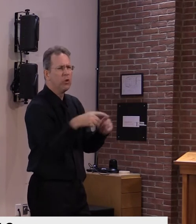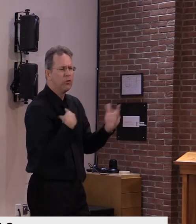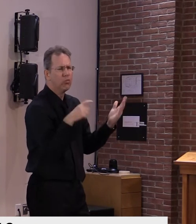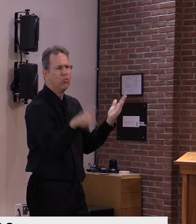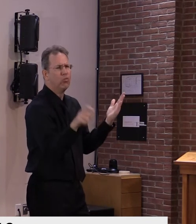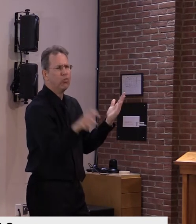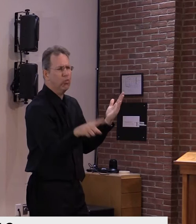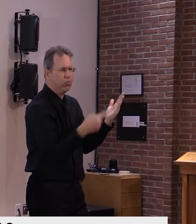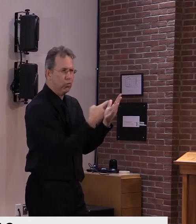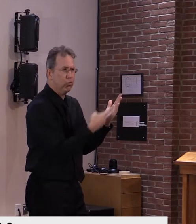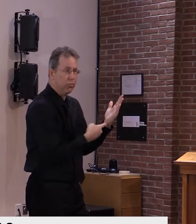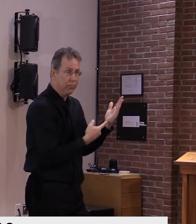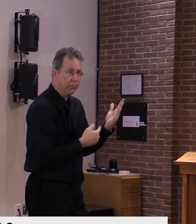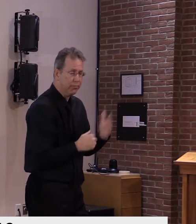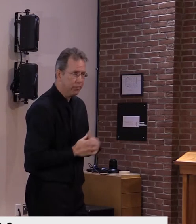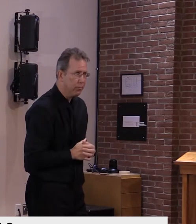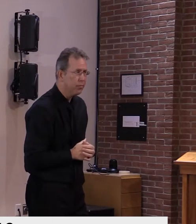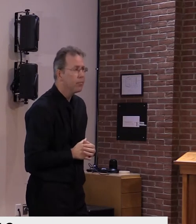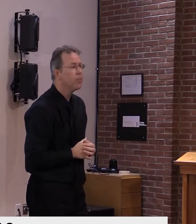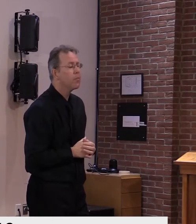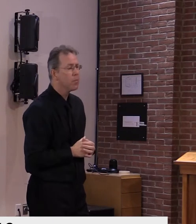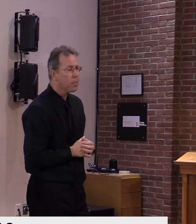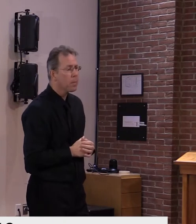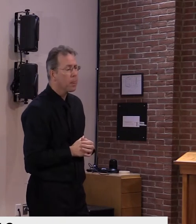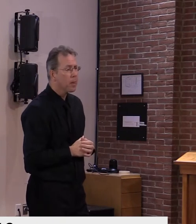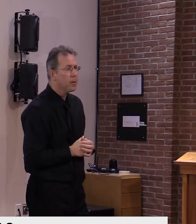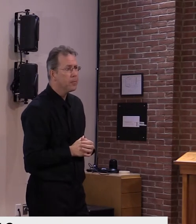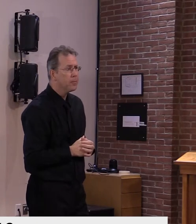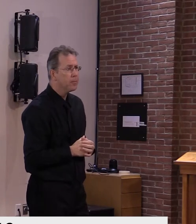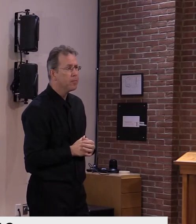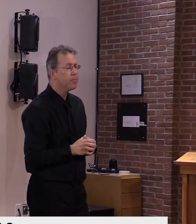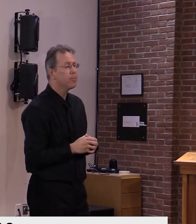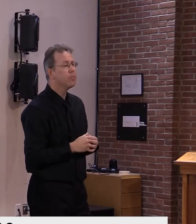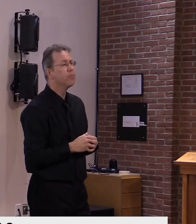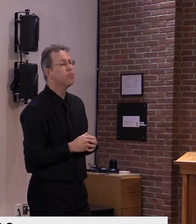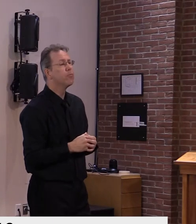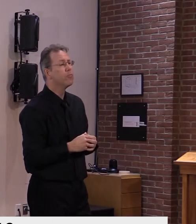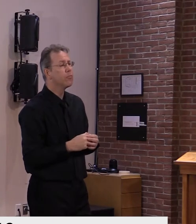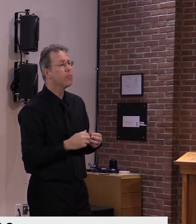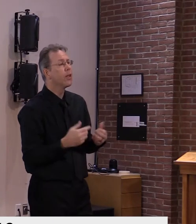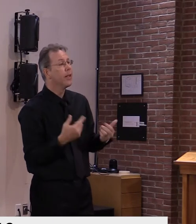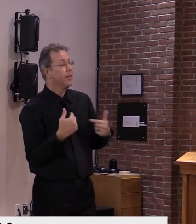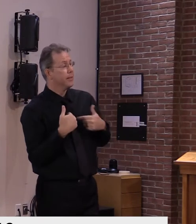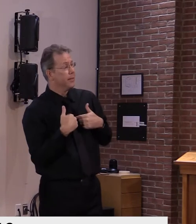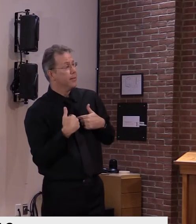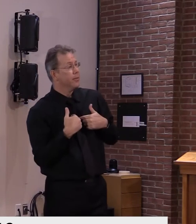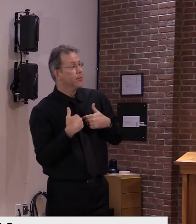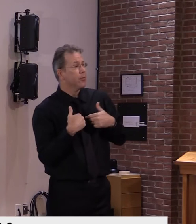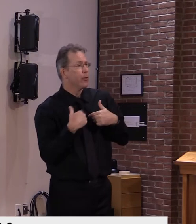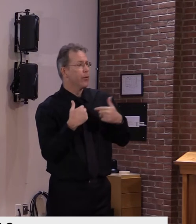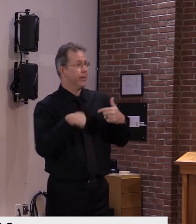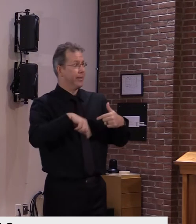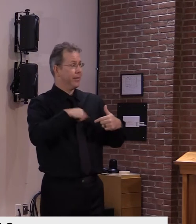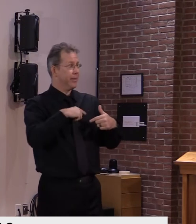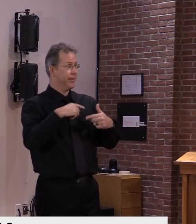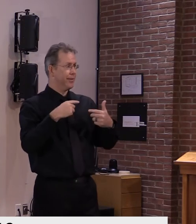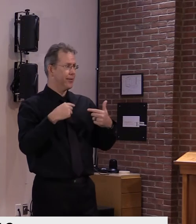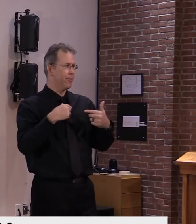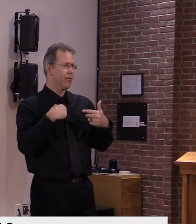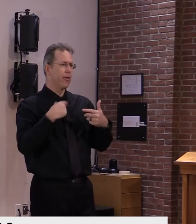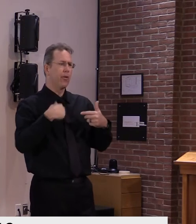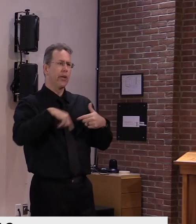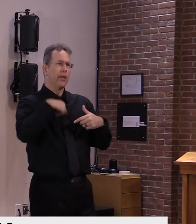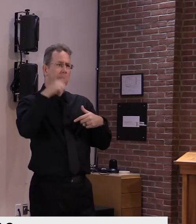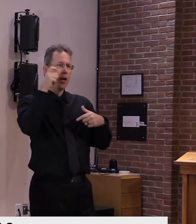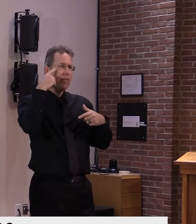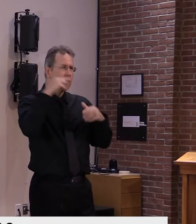When we determined that we're going to push pause on any travel into the state, a question was asked, added